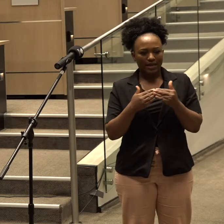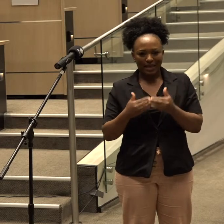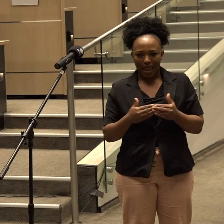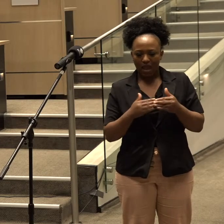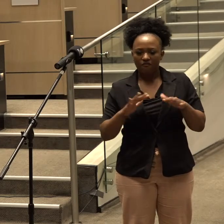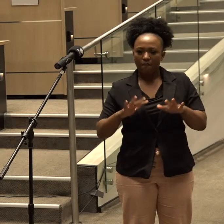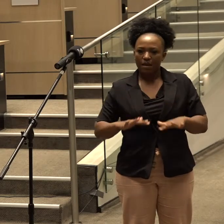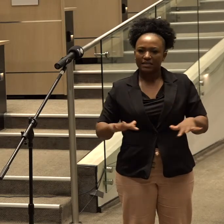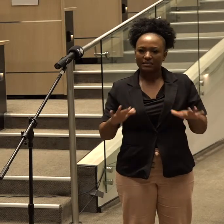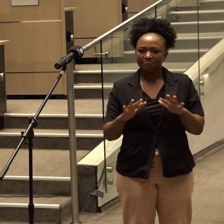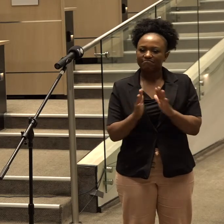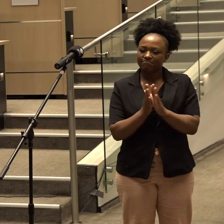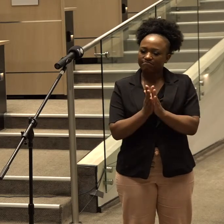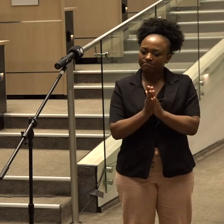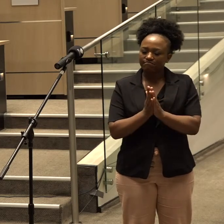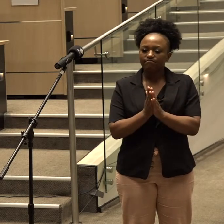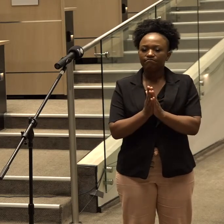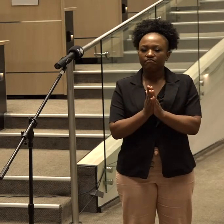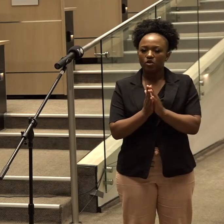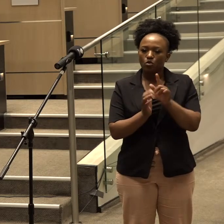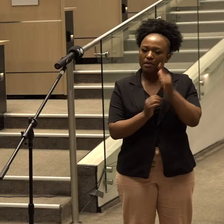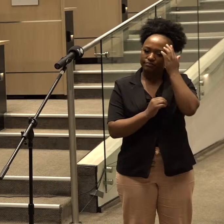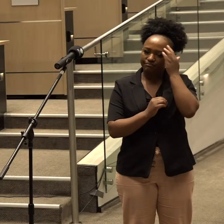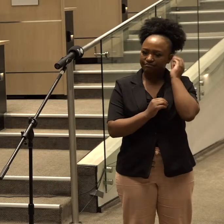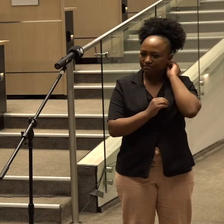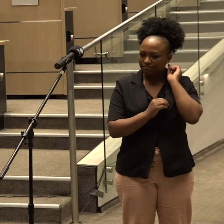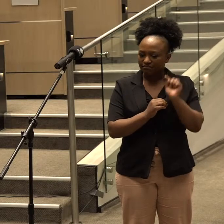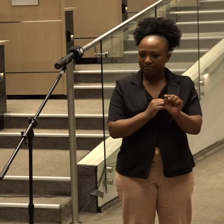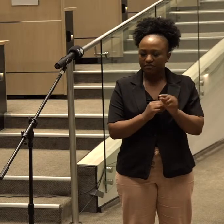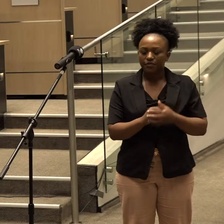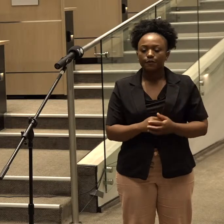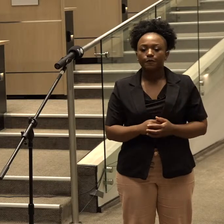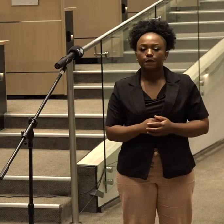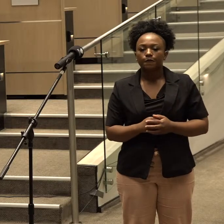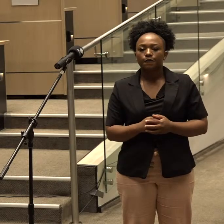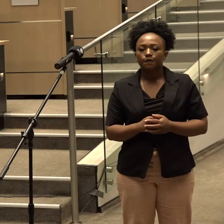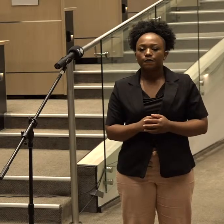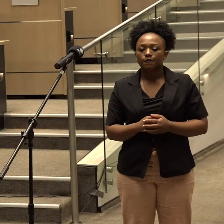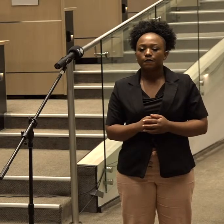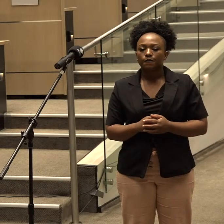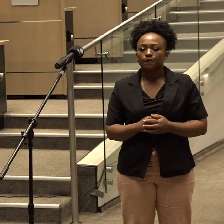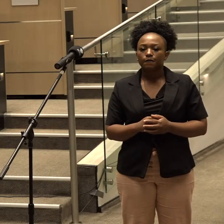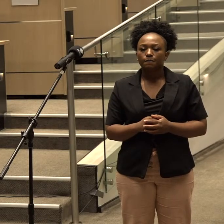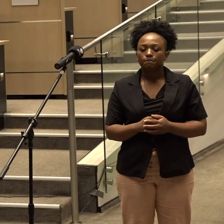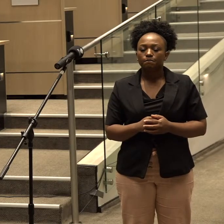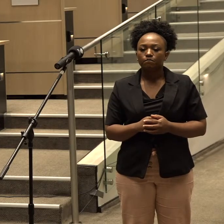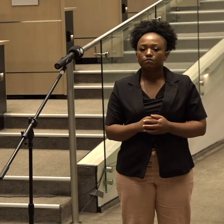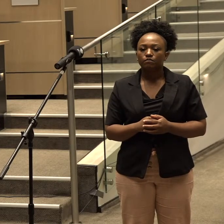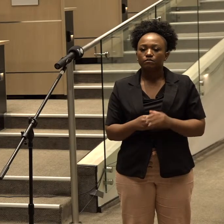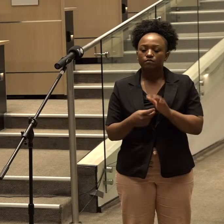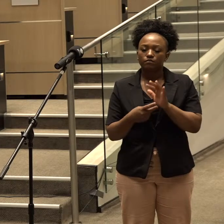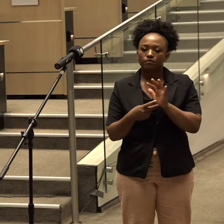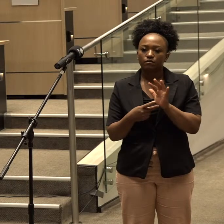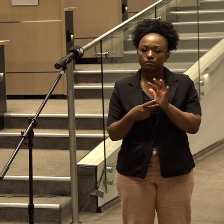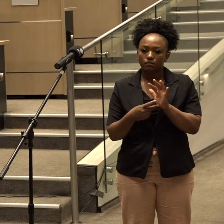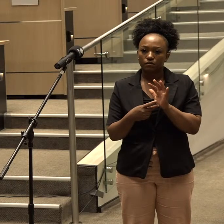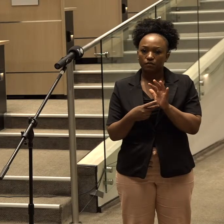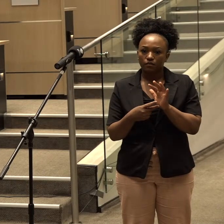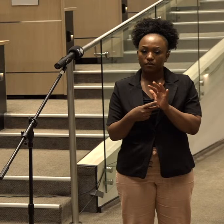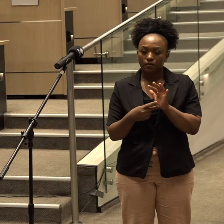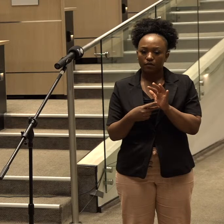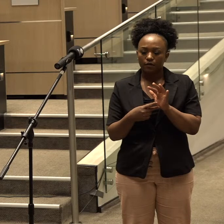of the place so we ask you to consider that as well um as as